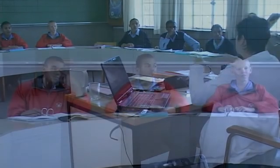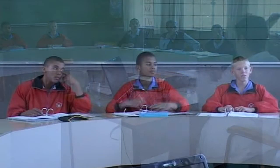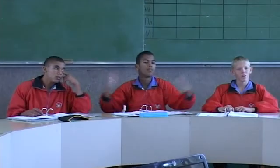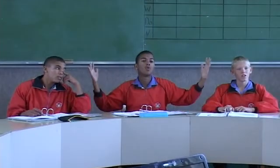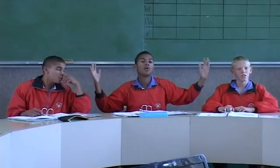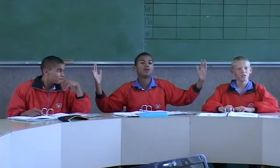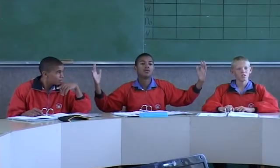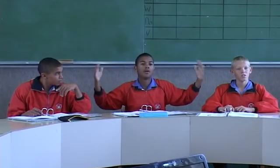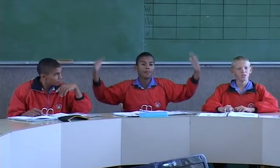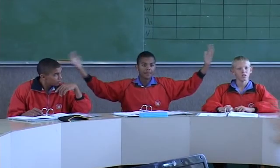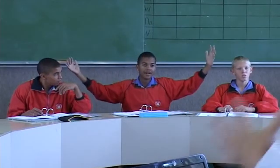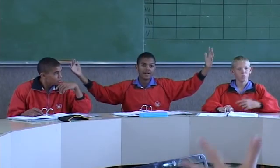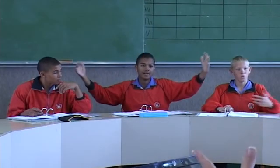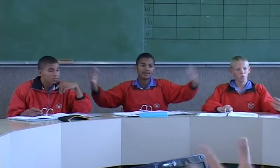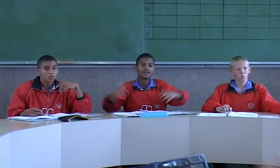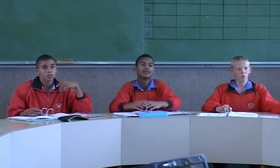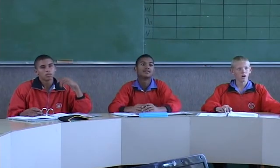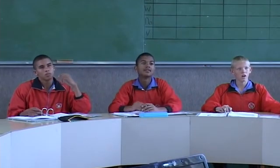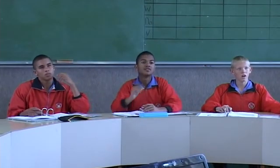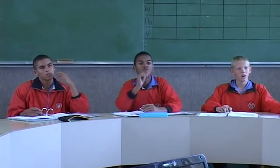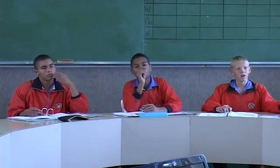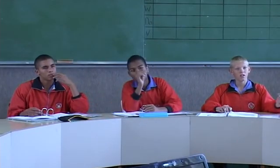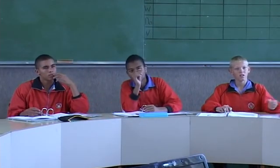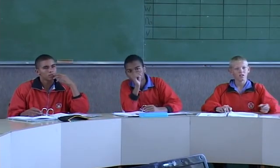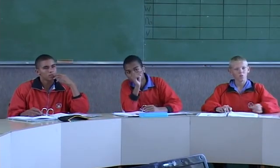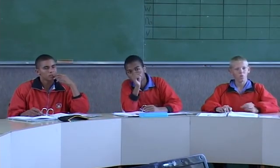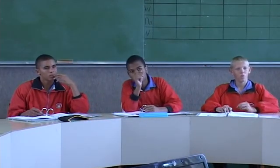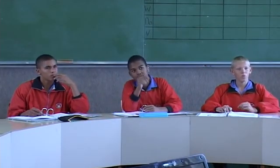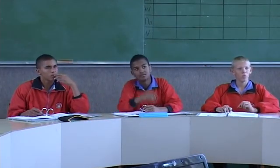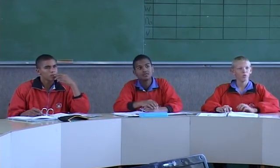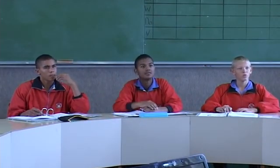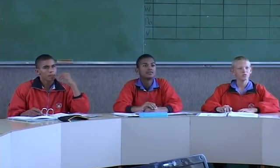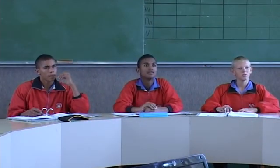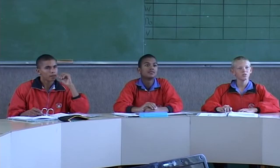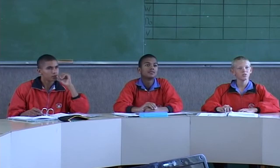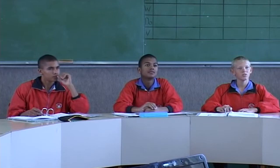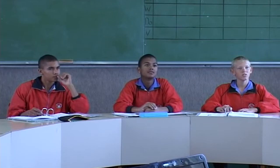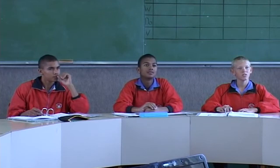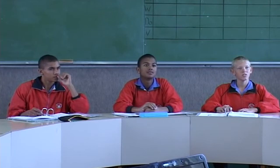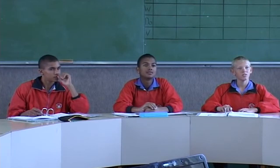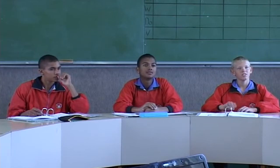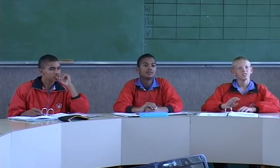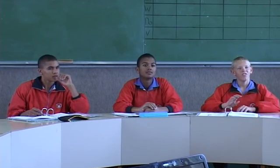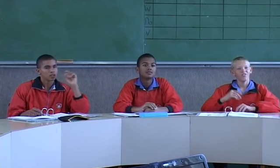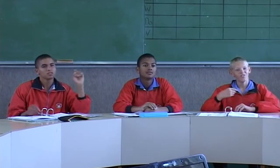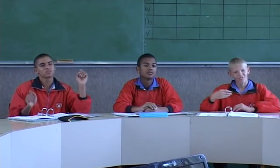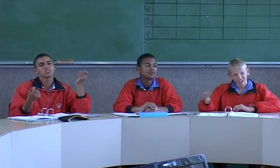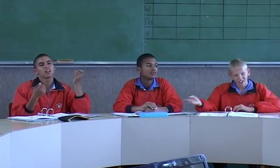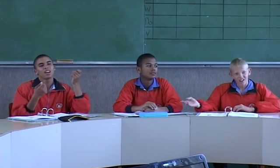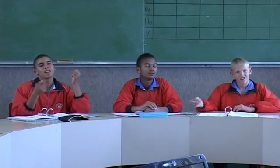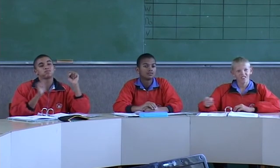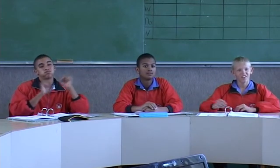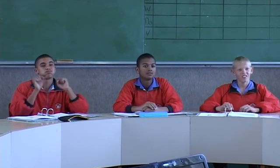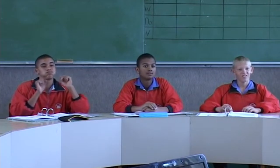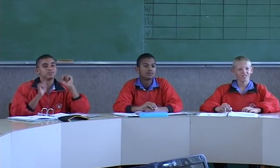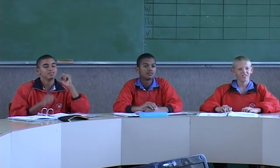Well, the same applies to persons with hearing loss, except for them the process to empowerment and the road to the future